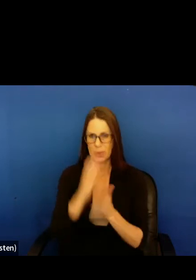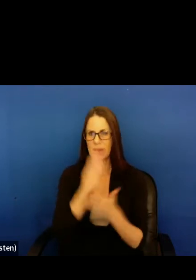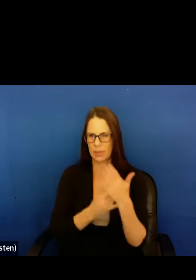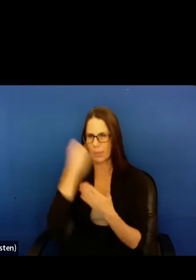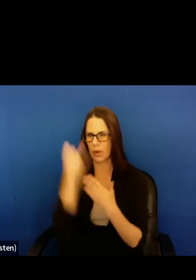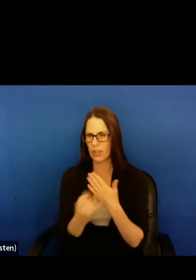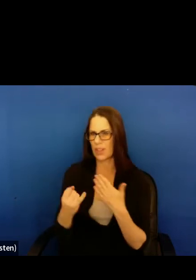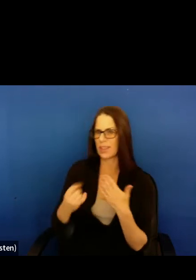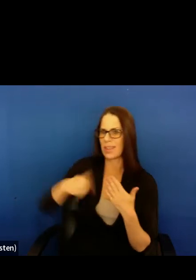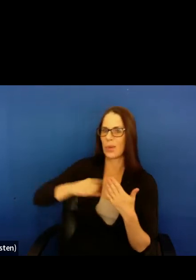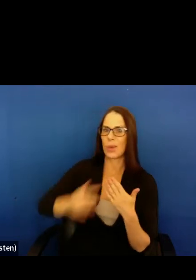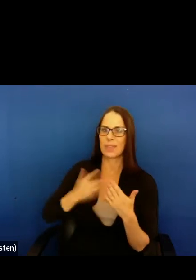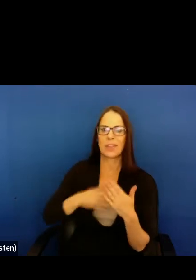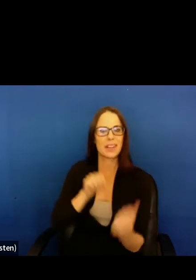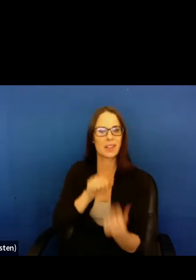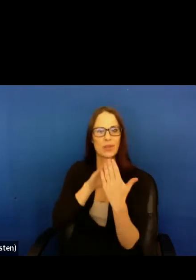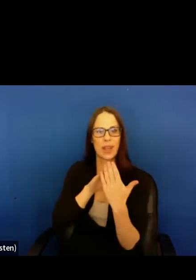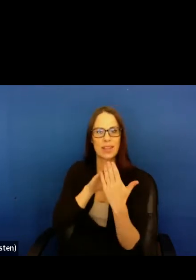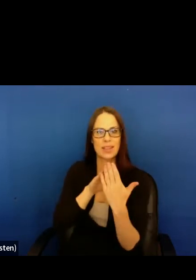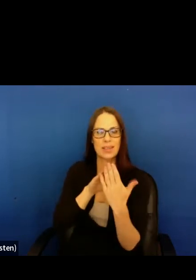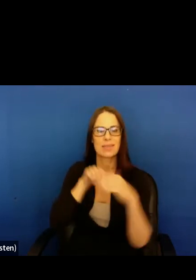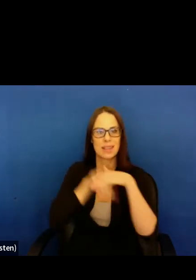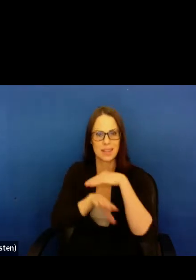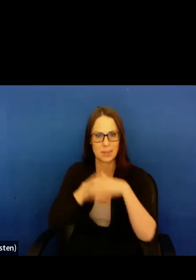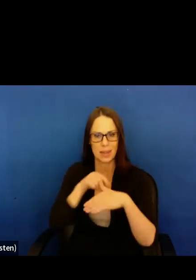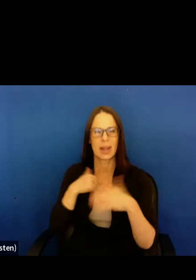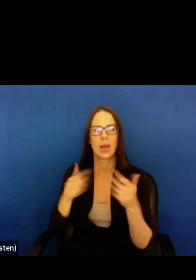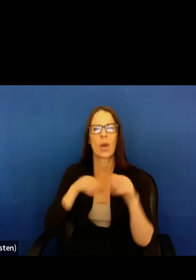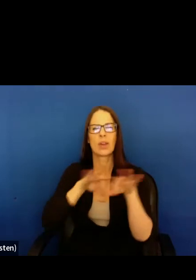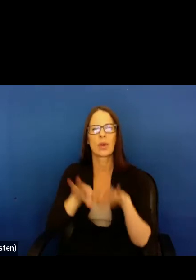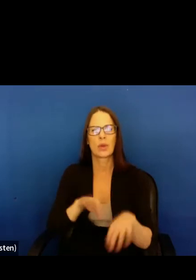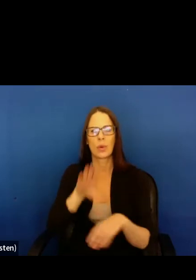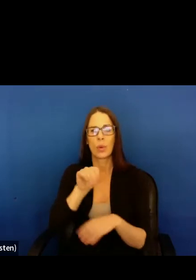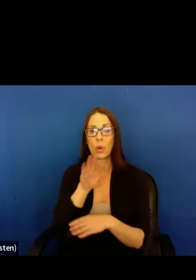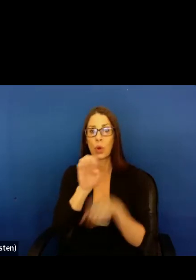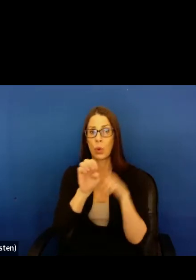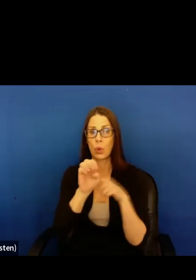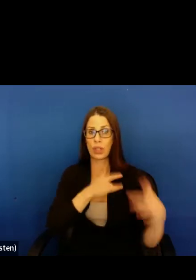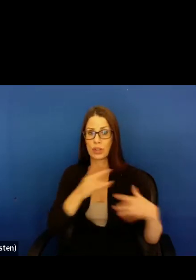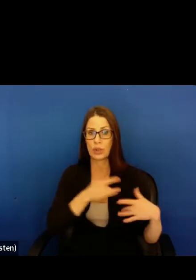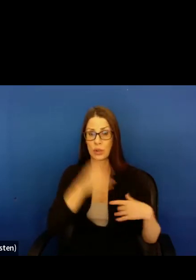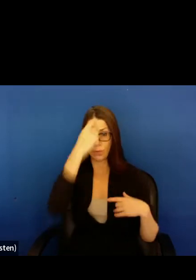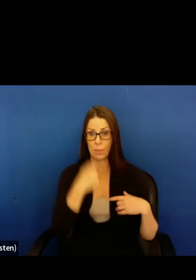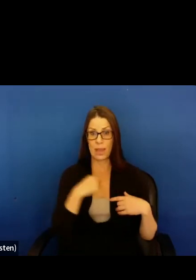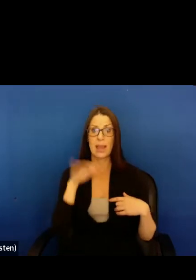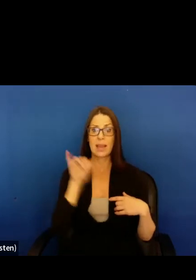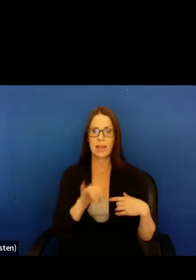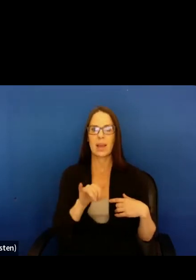address accessibility. I want to go through some of the code concerns because for me, that is sort of the guidelines in which